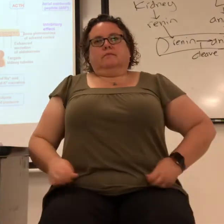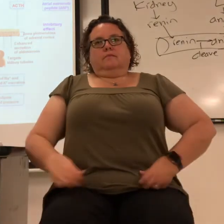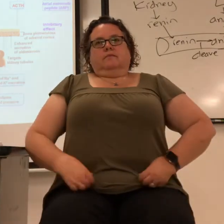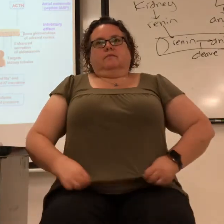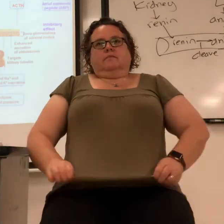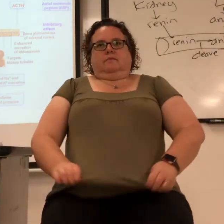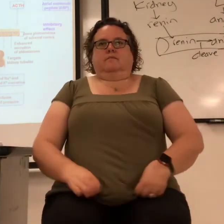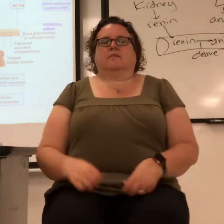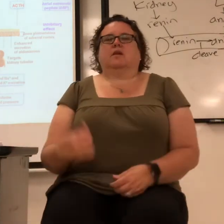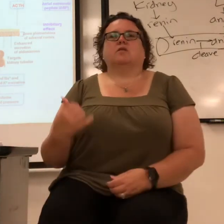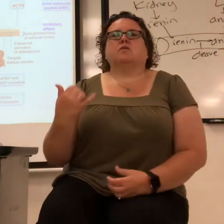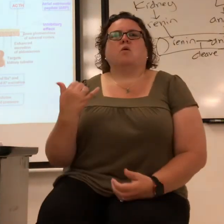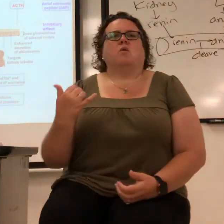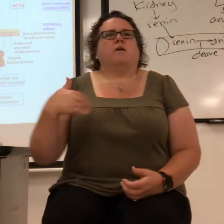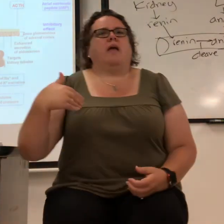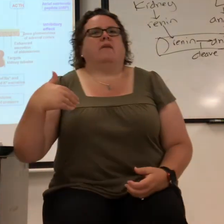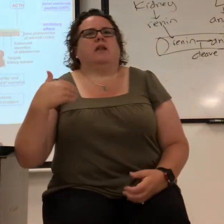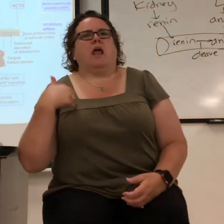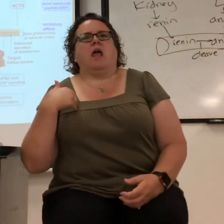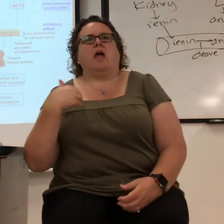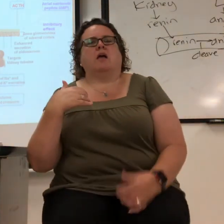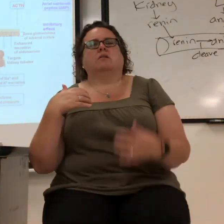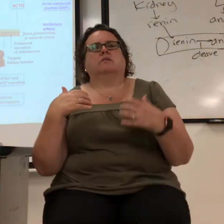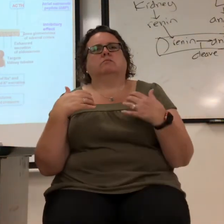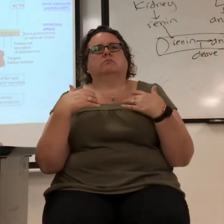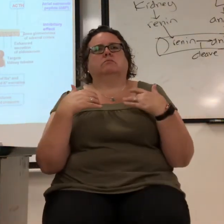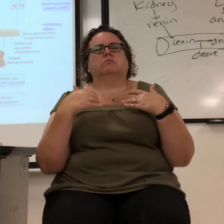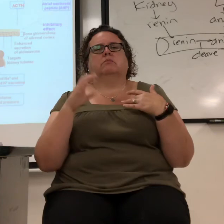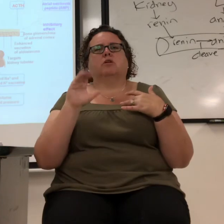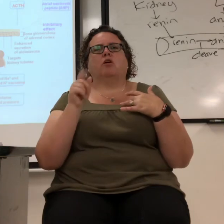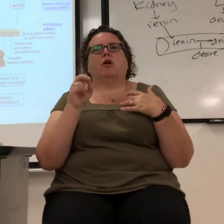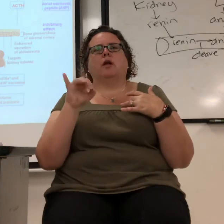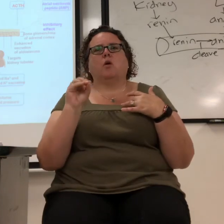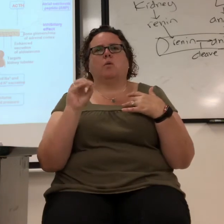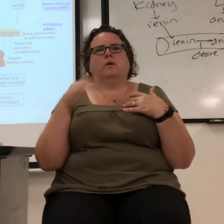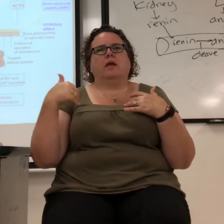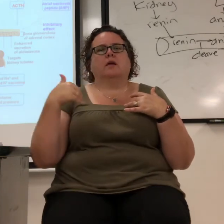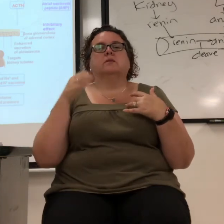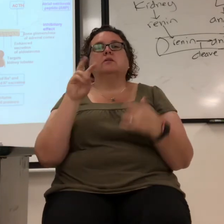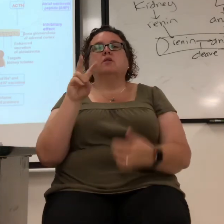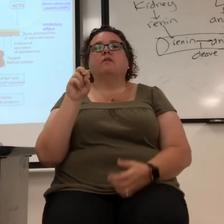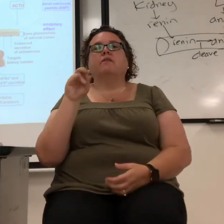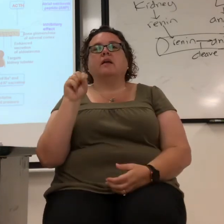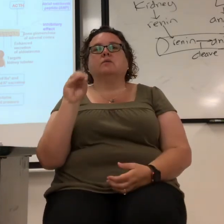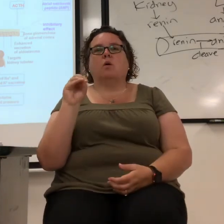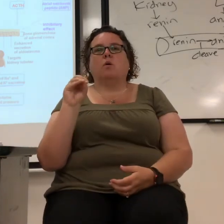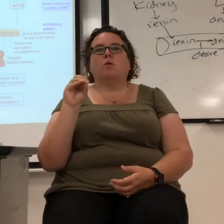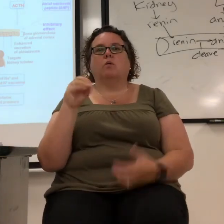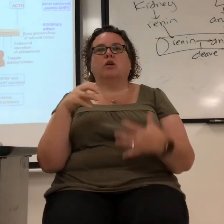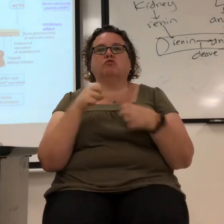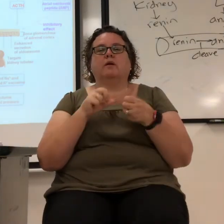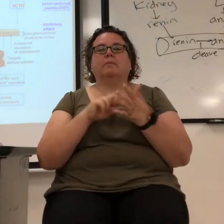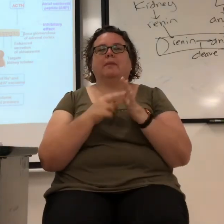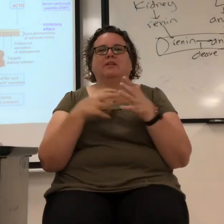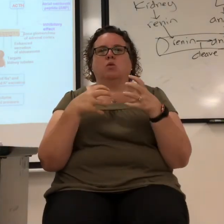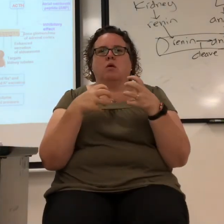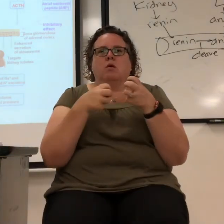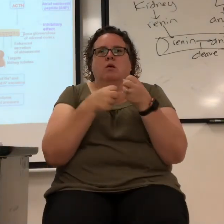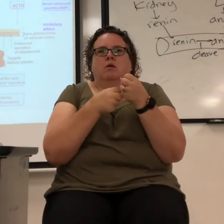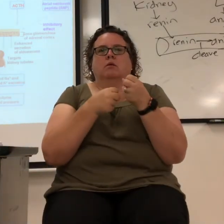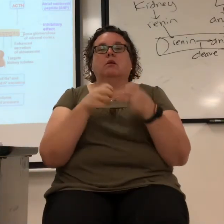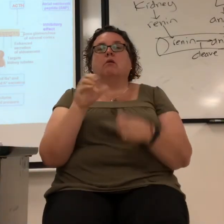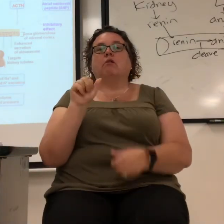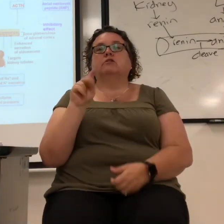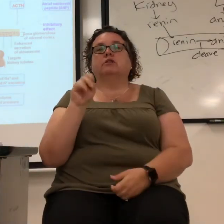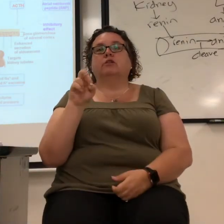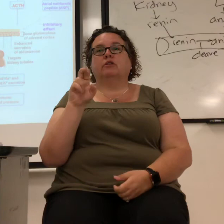because I know we haven't had cardio yet. So when I say vasoconstrict, constrict means to like tighten, put a chokehold on it. The arterioles are